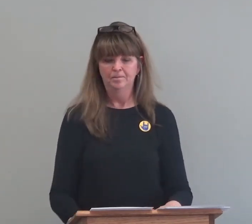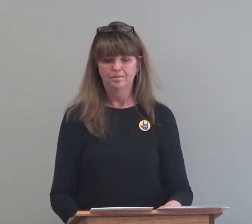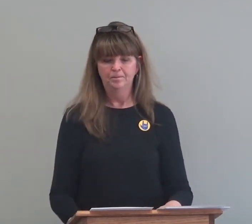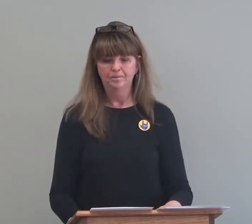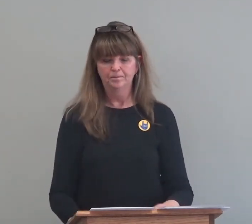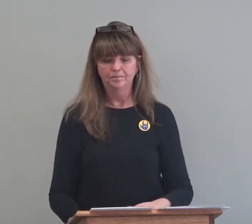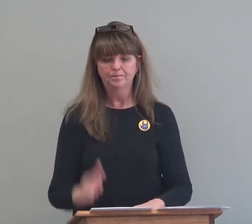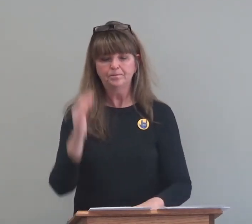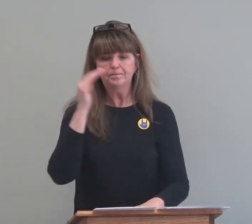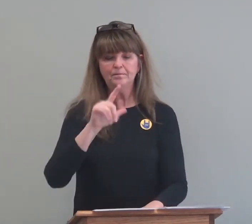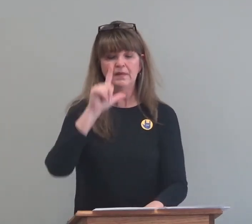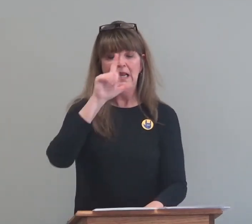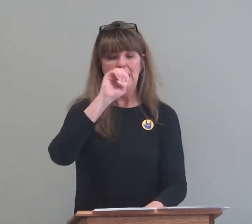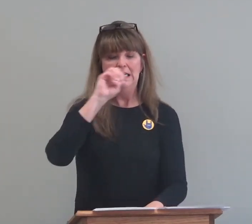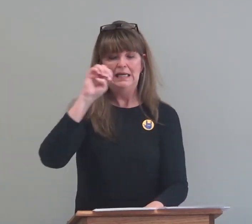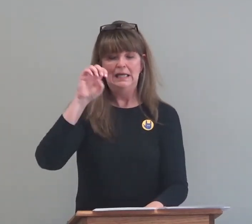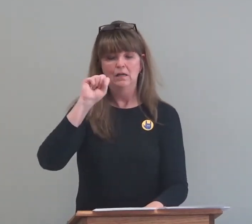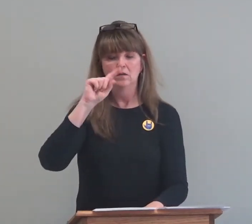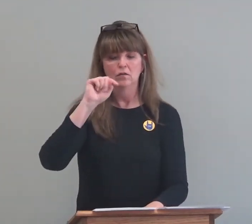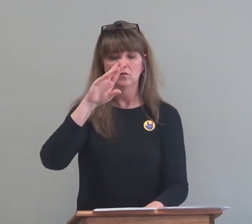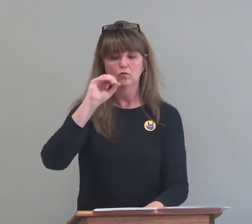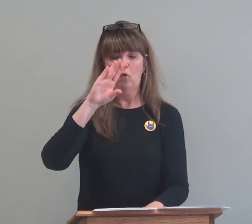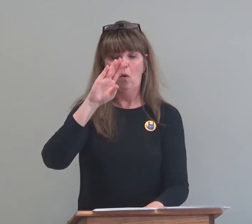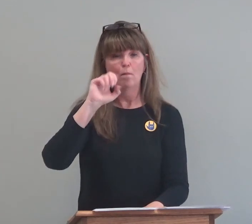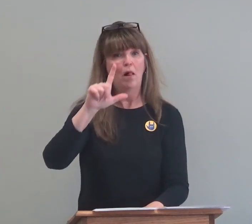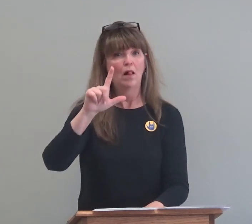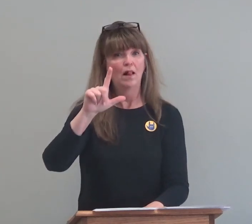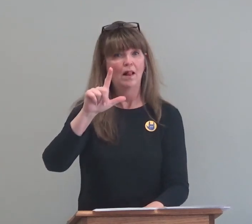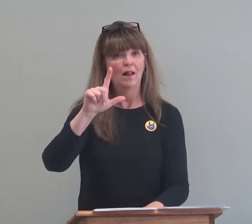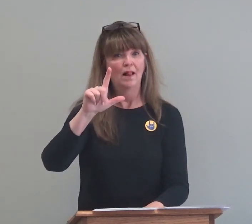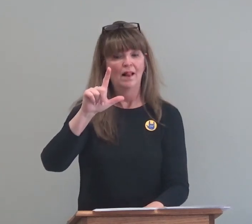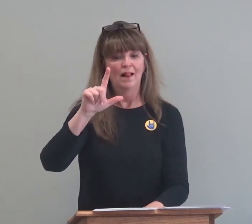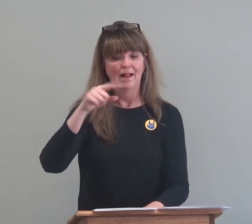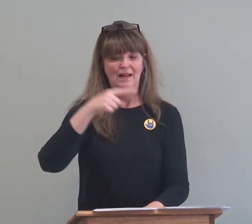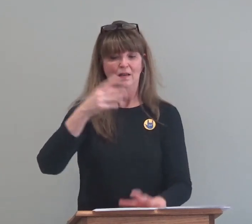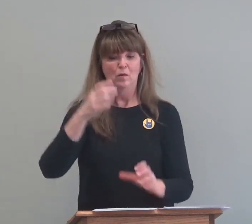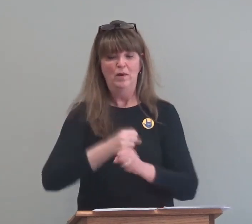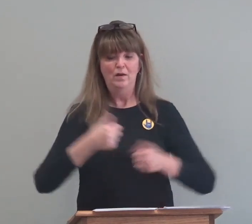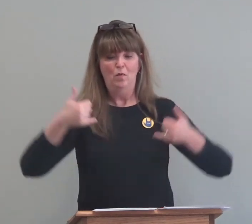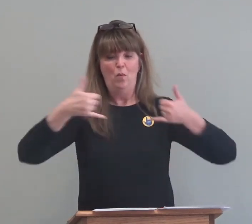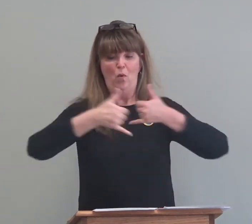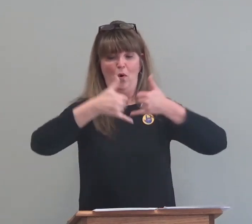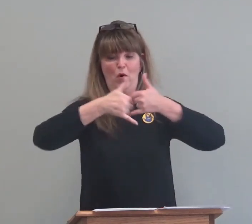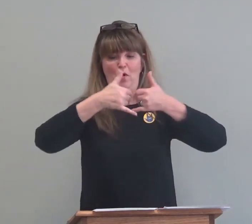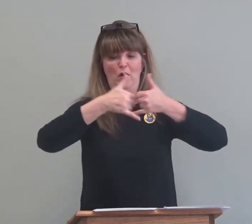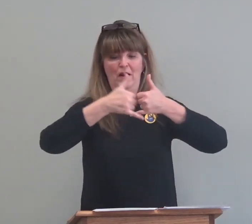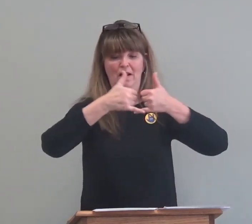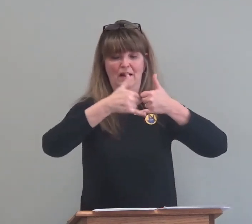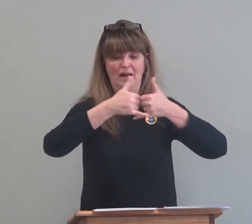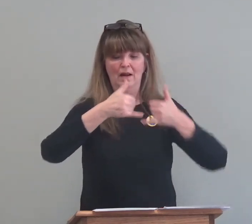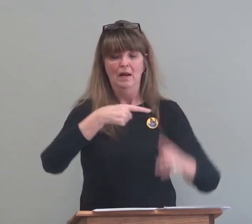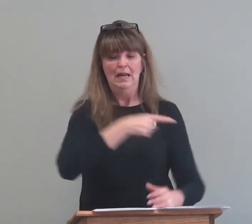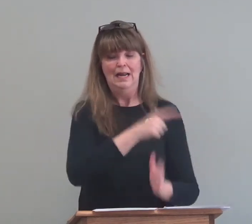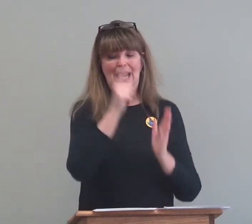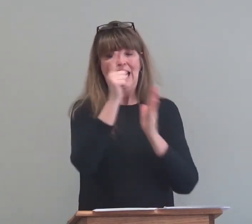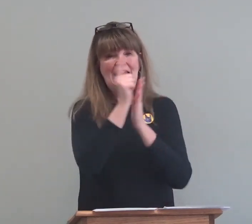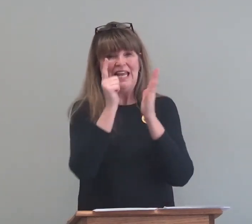agnostic, or were also agnostic. Lee Strobel, he's won awards.